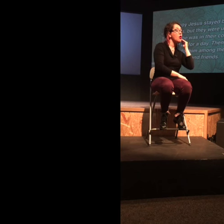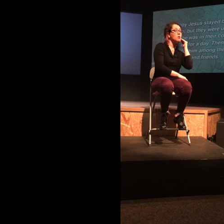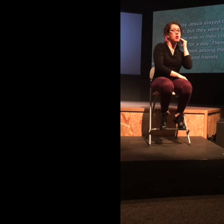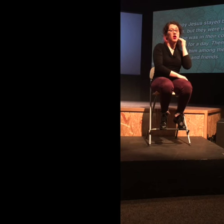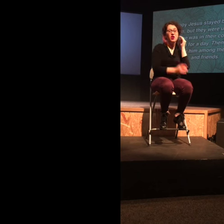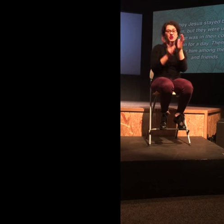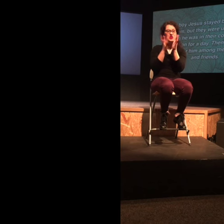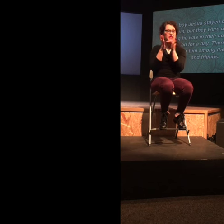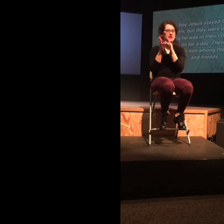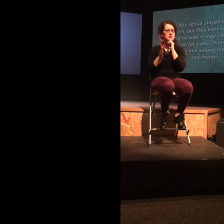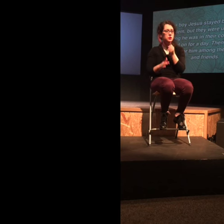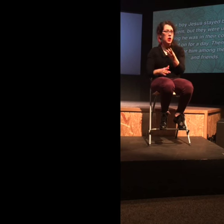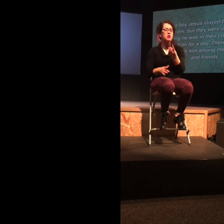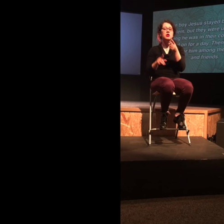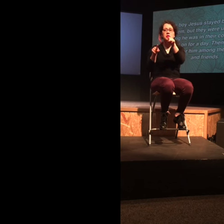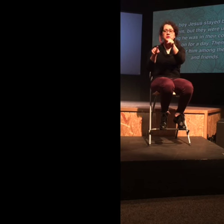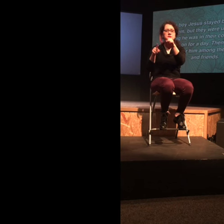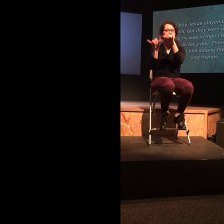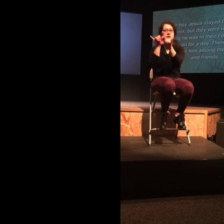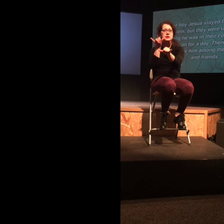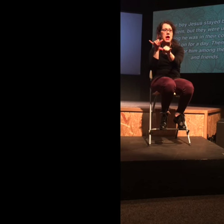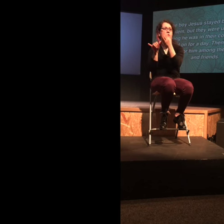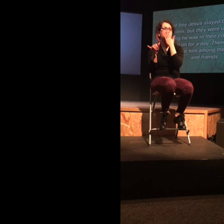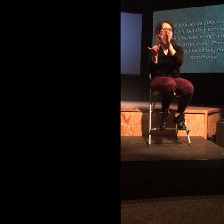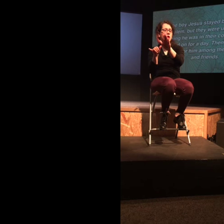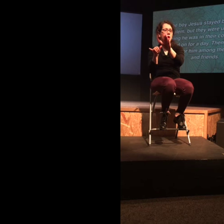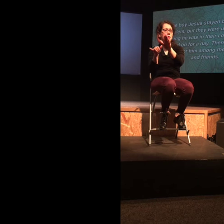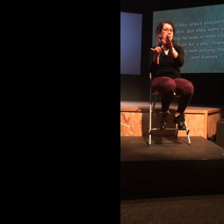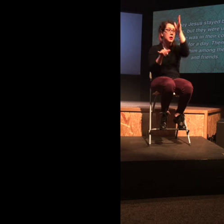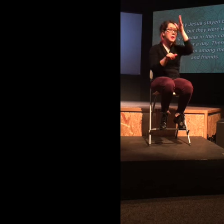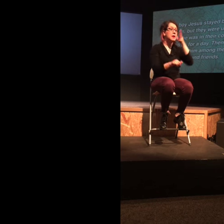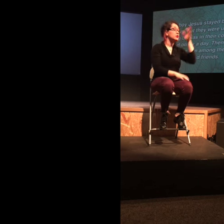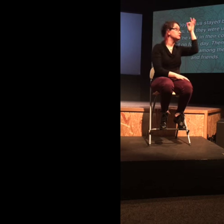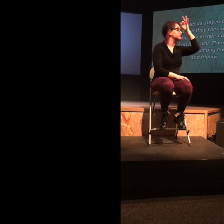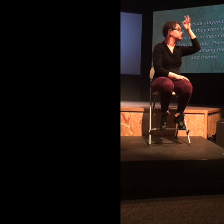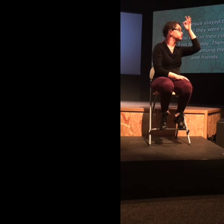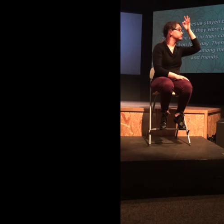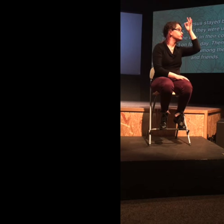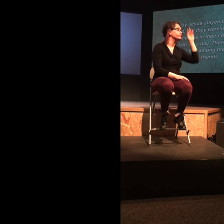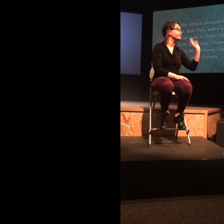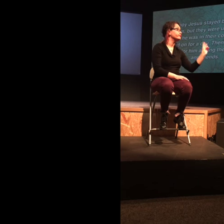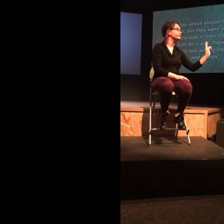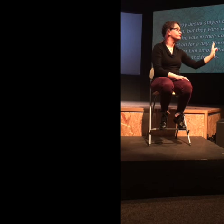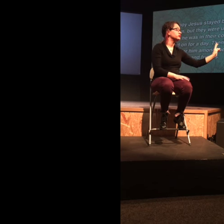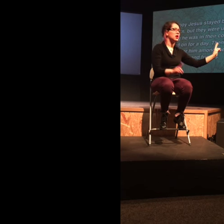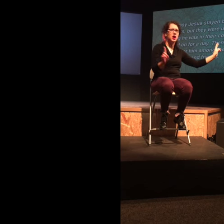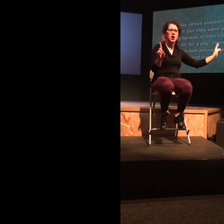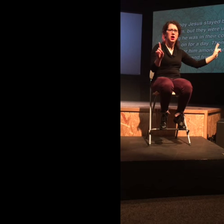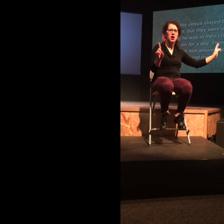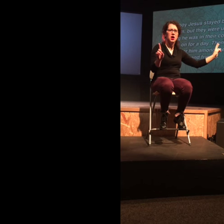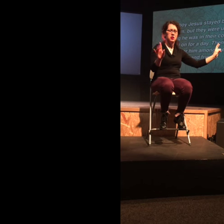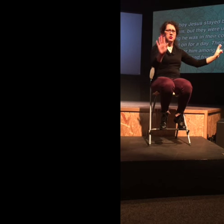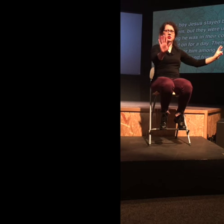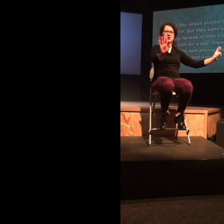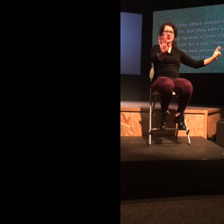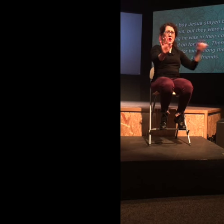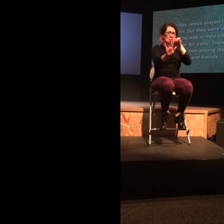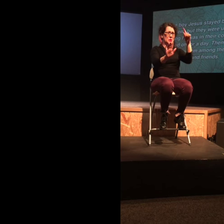stayed behind in Jerusalem, but they were unaware of it. Does anybody else find